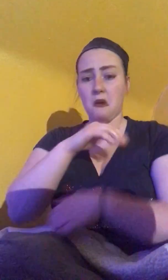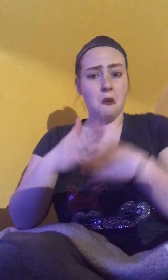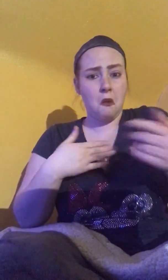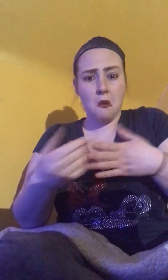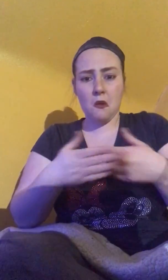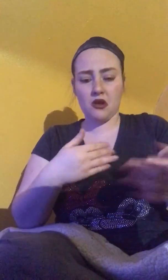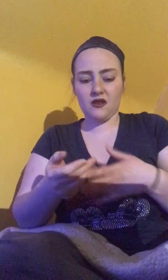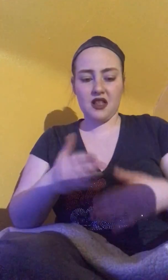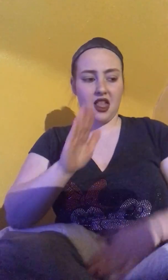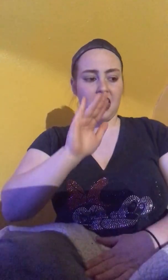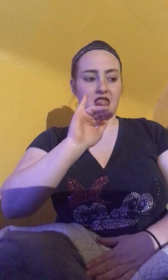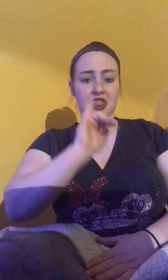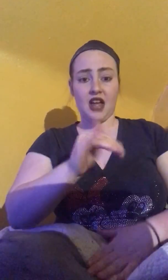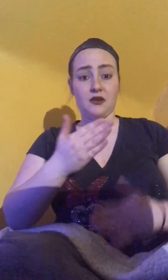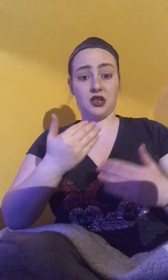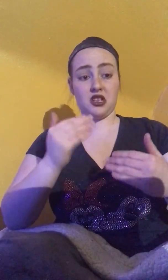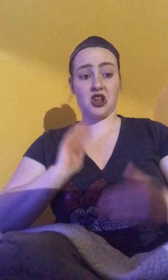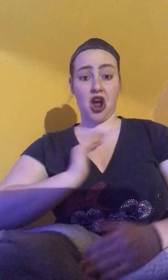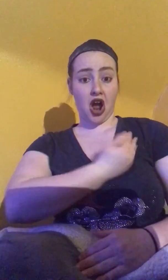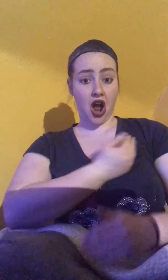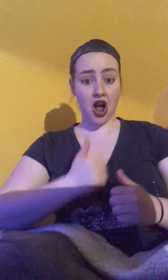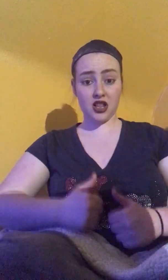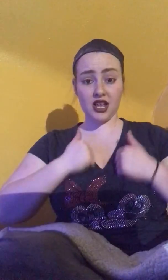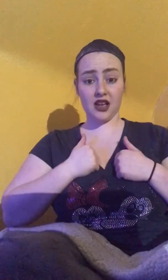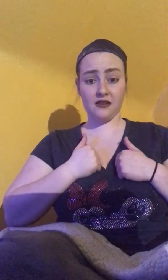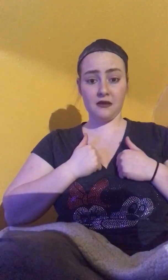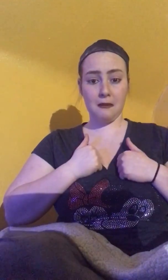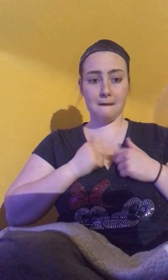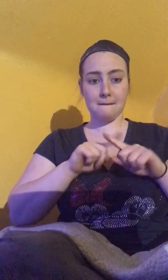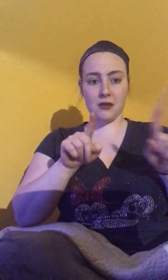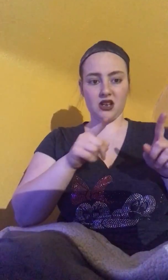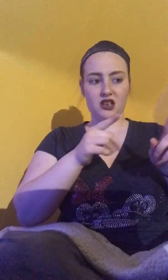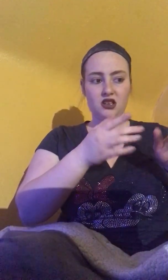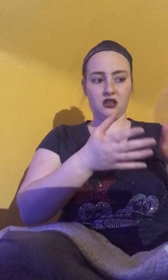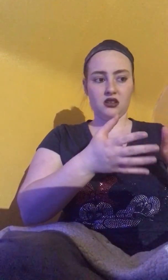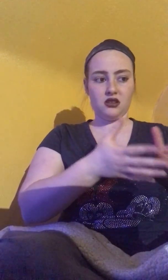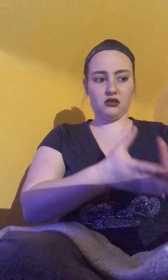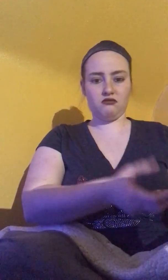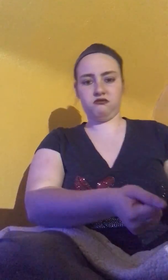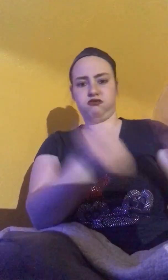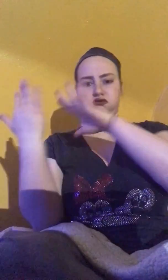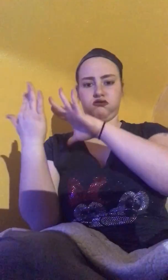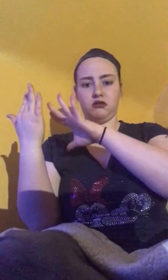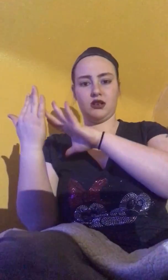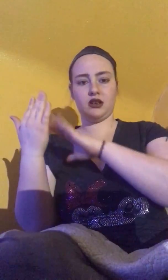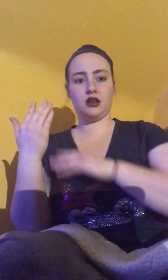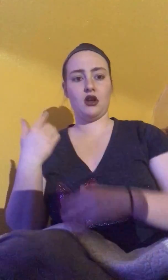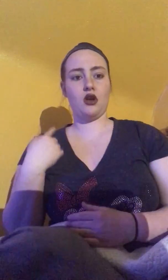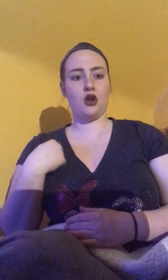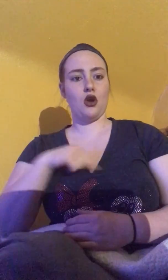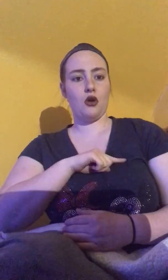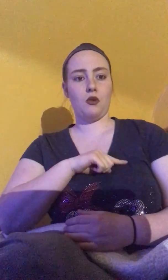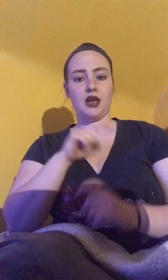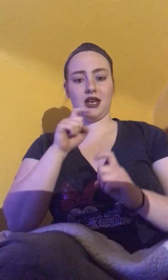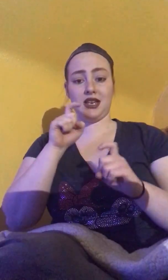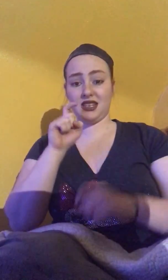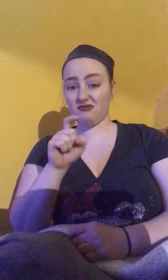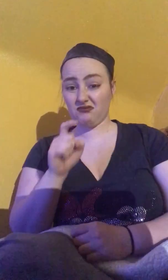our life. That's what we were connected to. Once you take those away, we're immediately drawn to people. We need to fill that void with